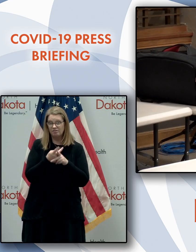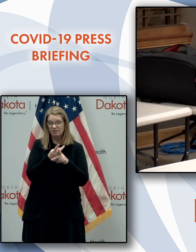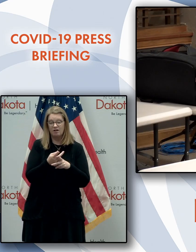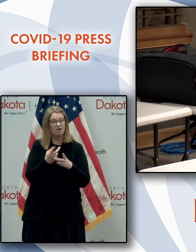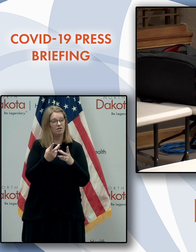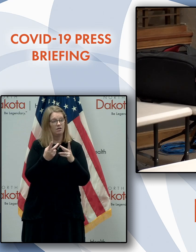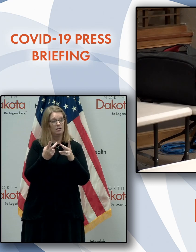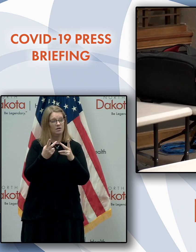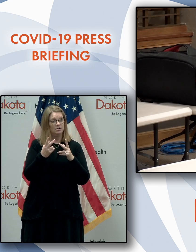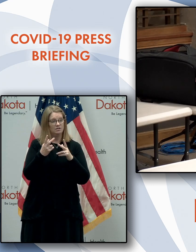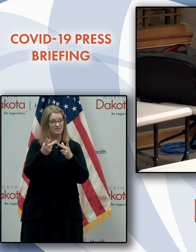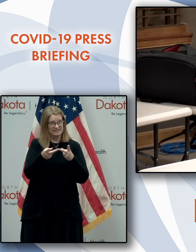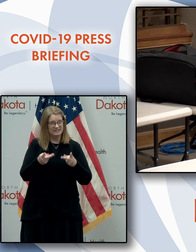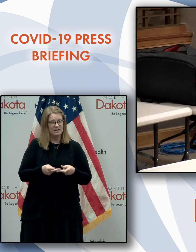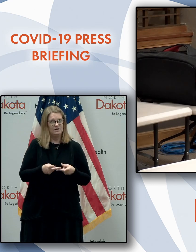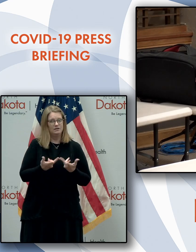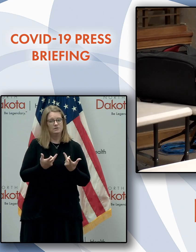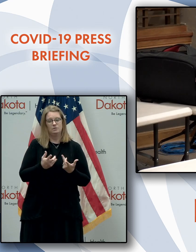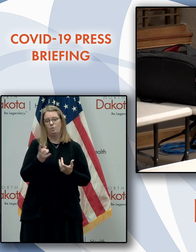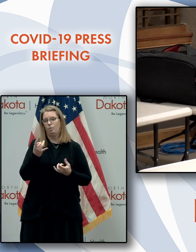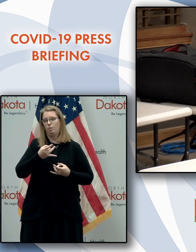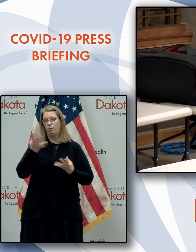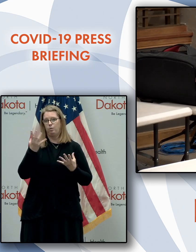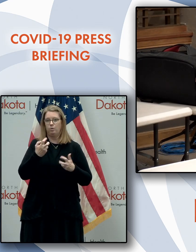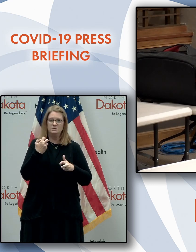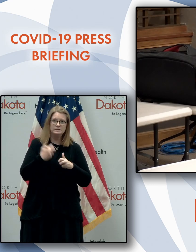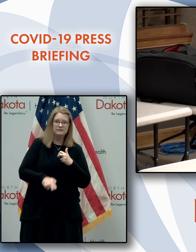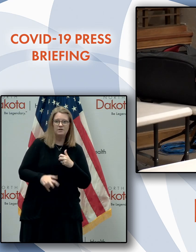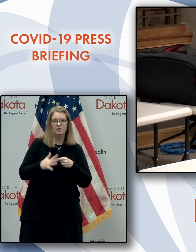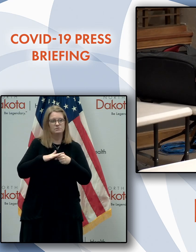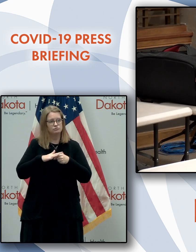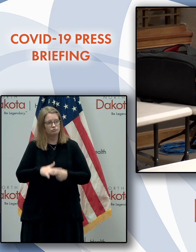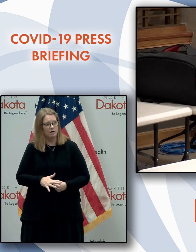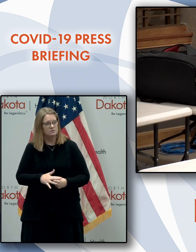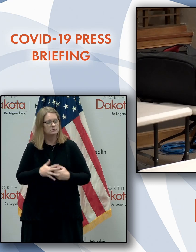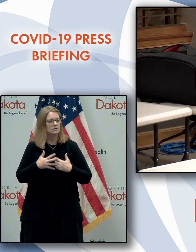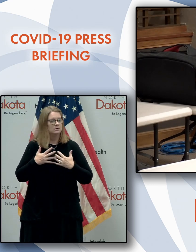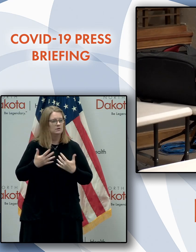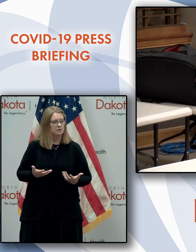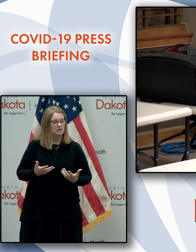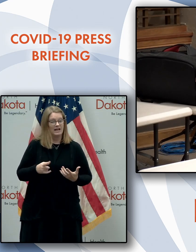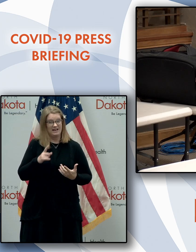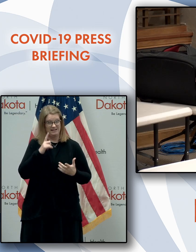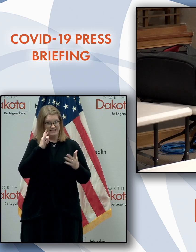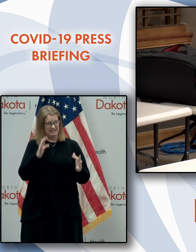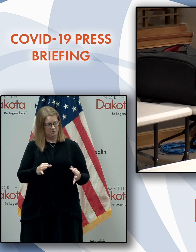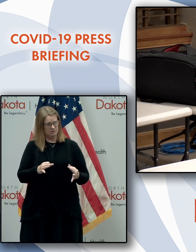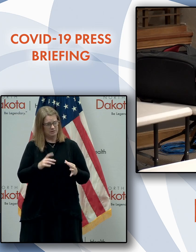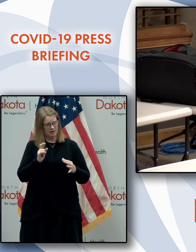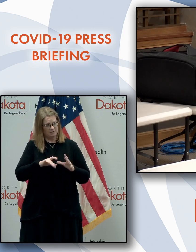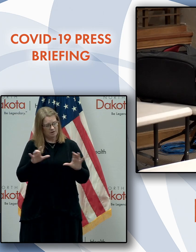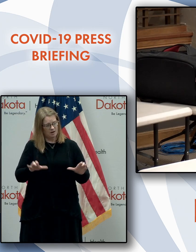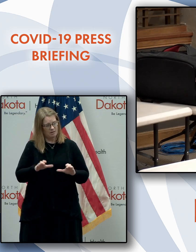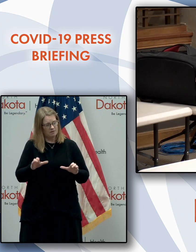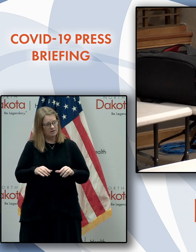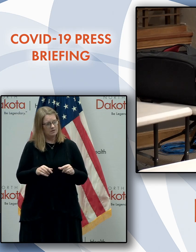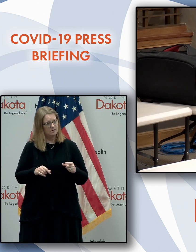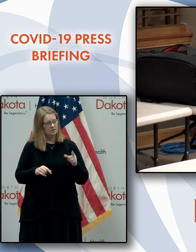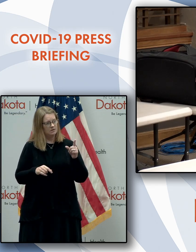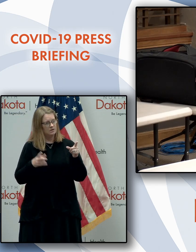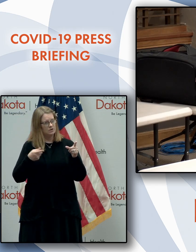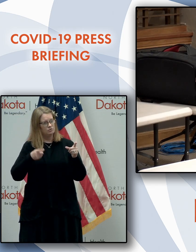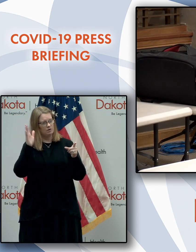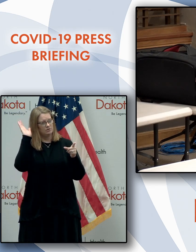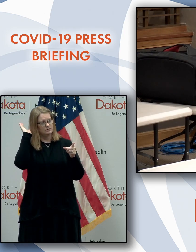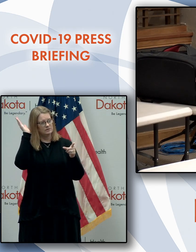the stress that's been put on the system and the difficult decisions that need to be made at all angles. But during your speech today,